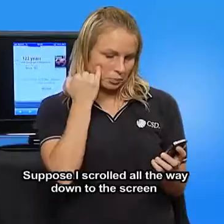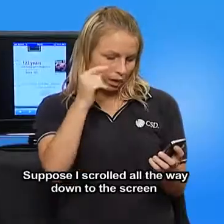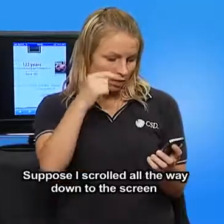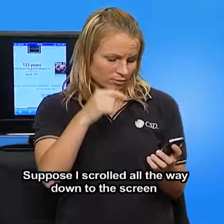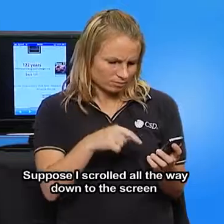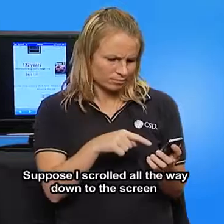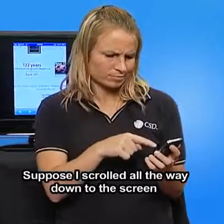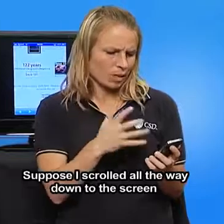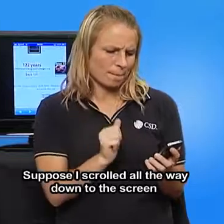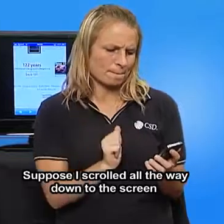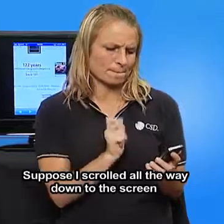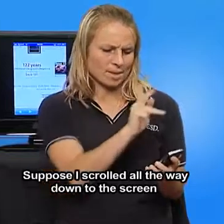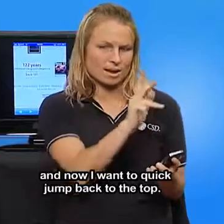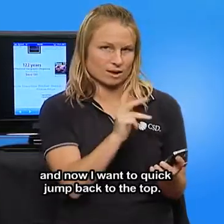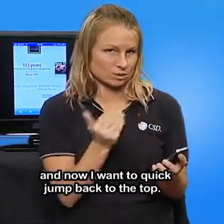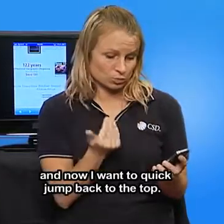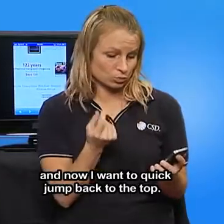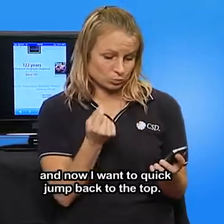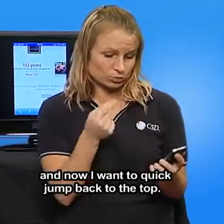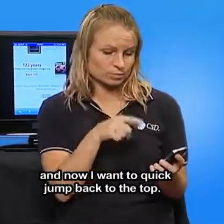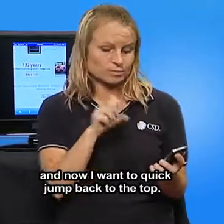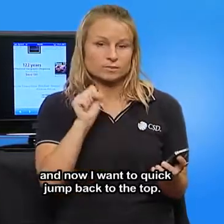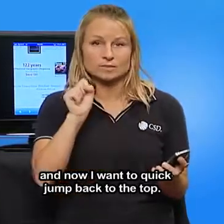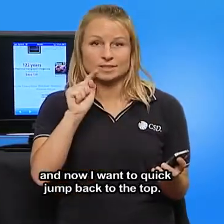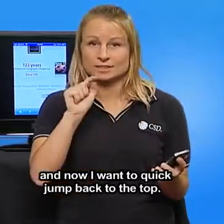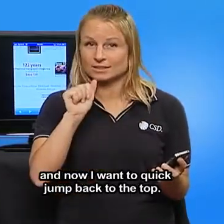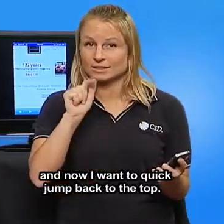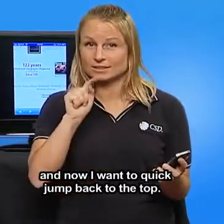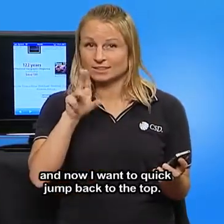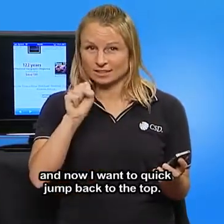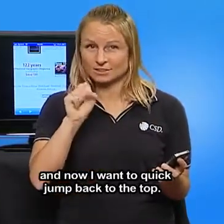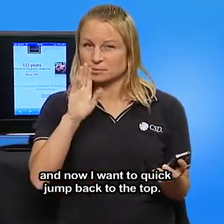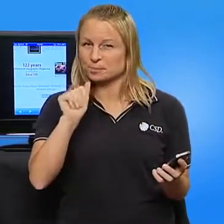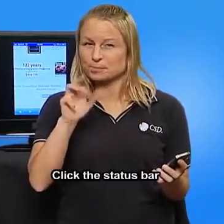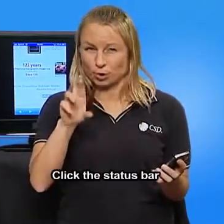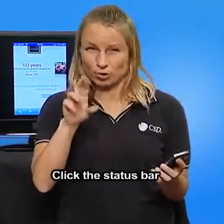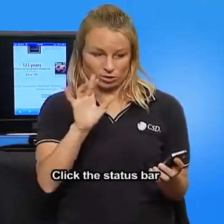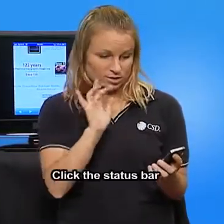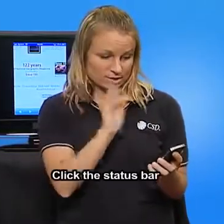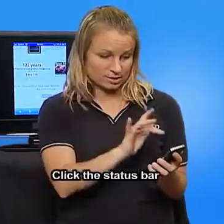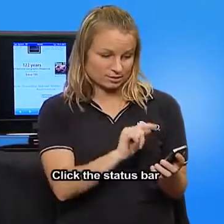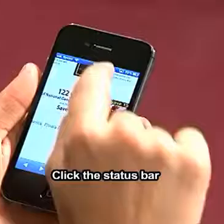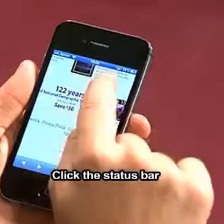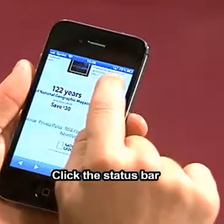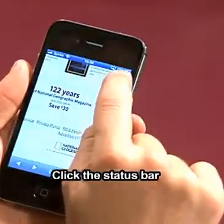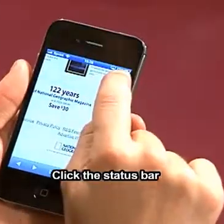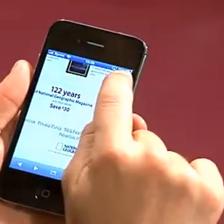Suppose I've scrolled all the way down to the screen and now I want to quick jump back to the top. Click the status bar,